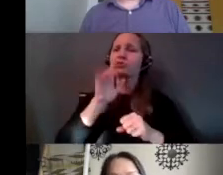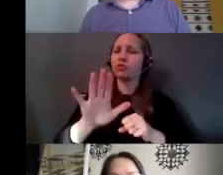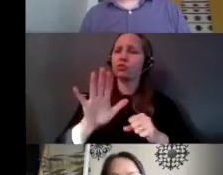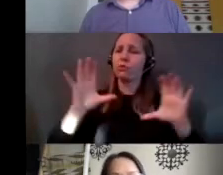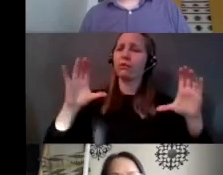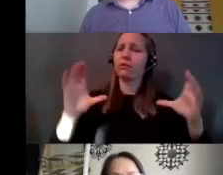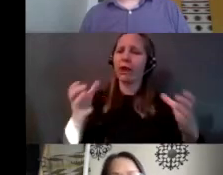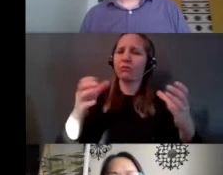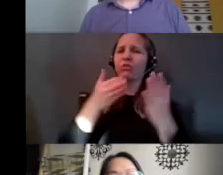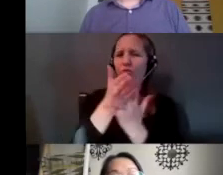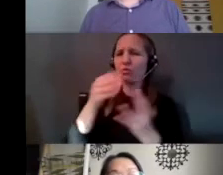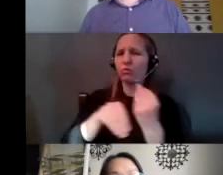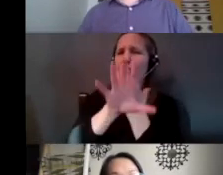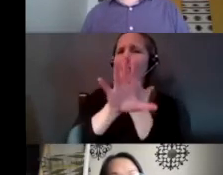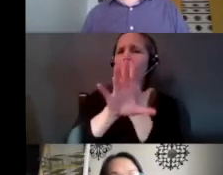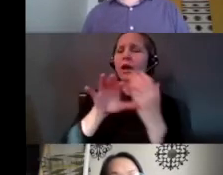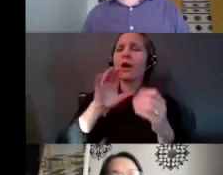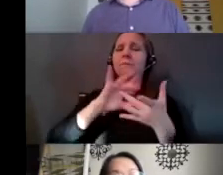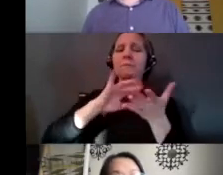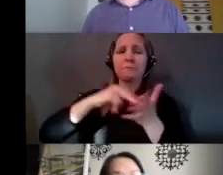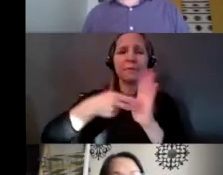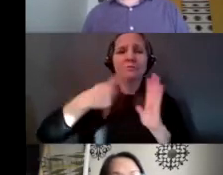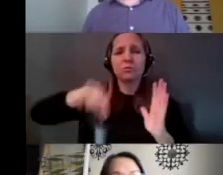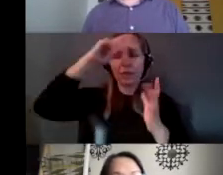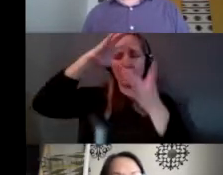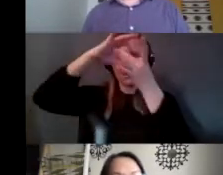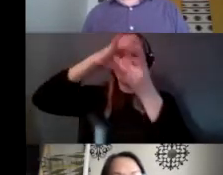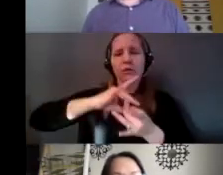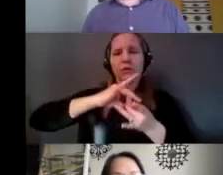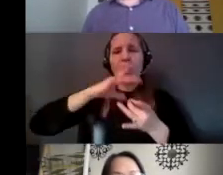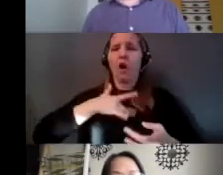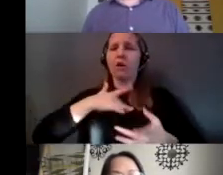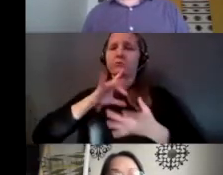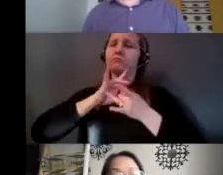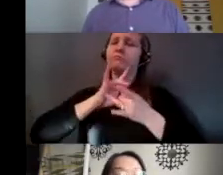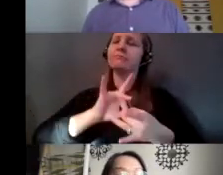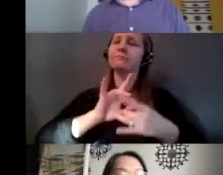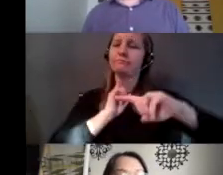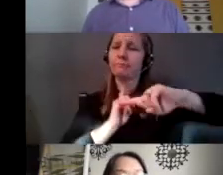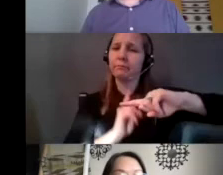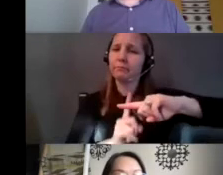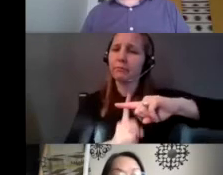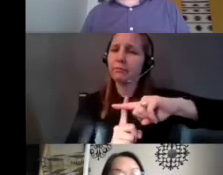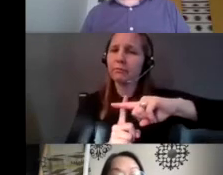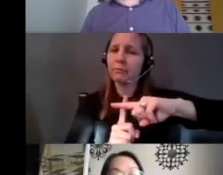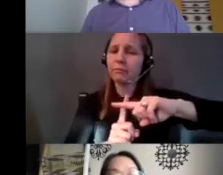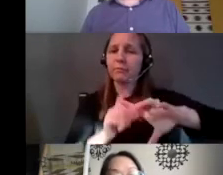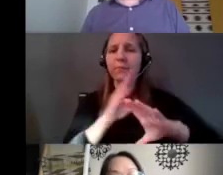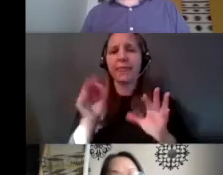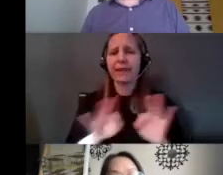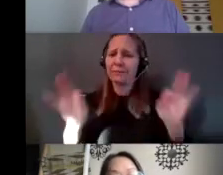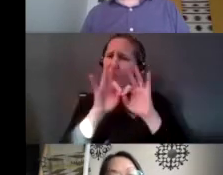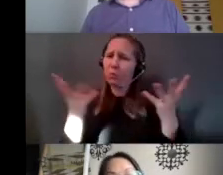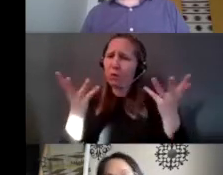gathering to help ground your minds and your hearts in a good place. And most importantly, to thank you all